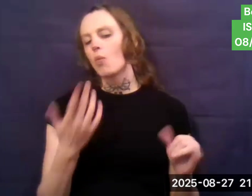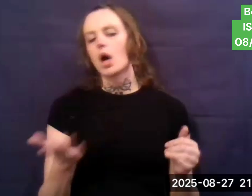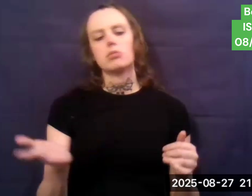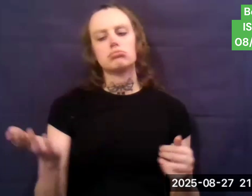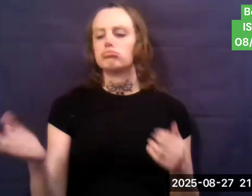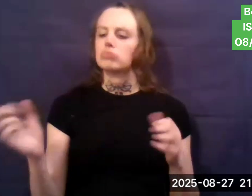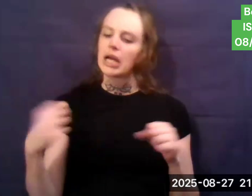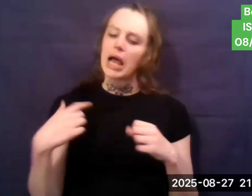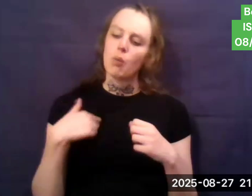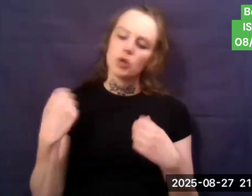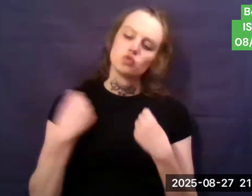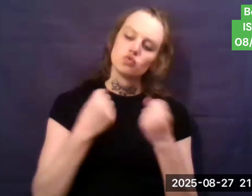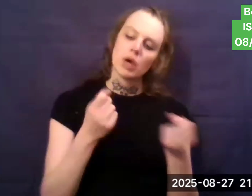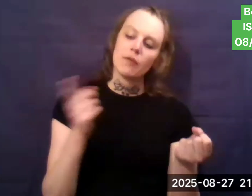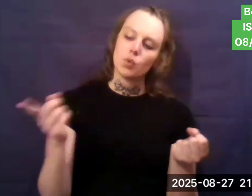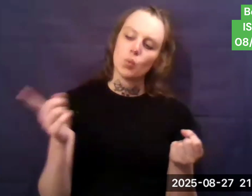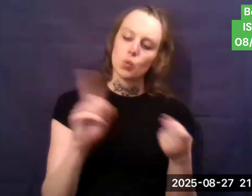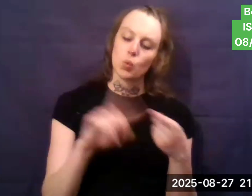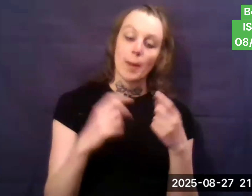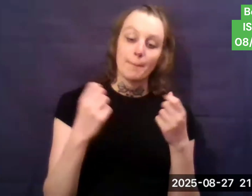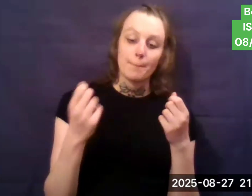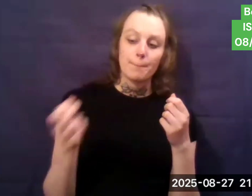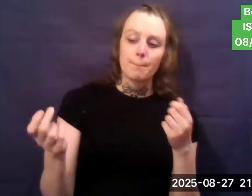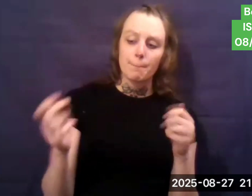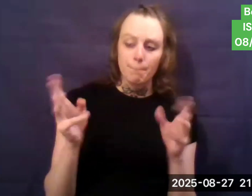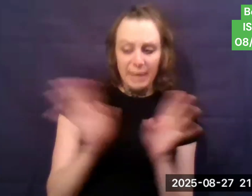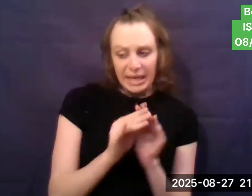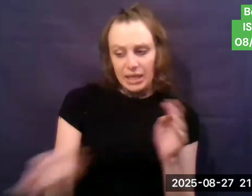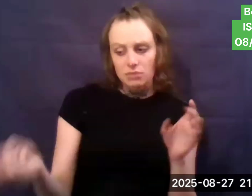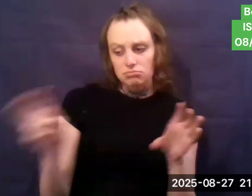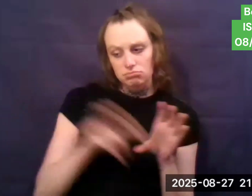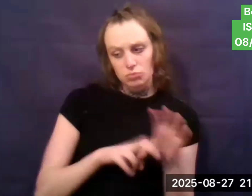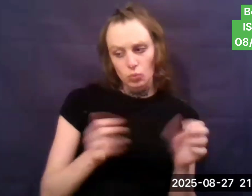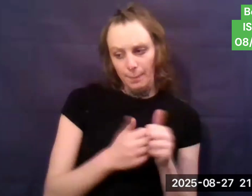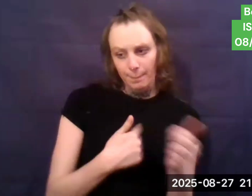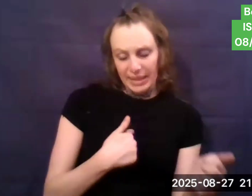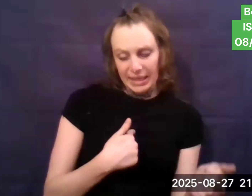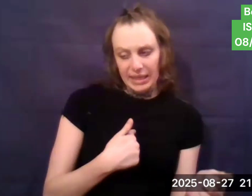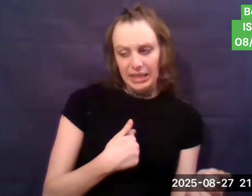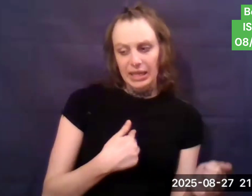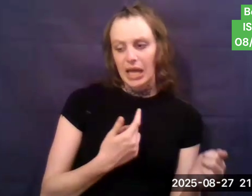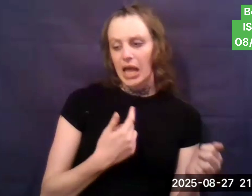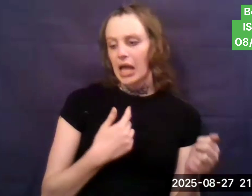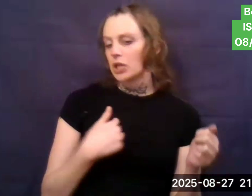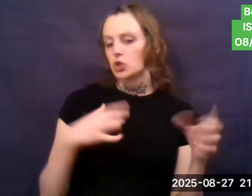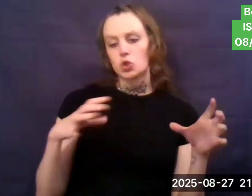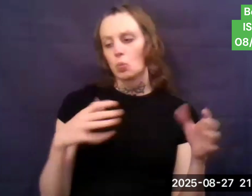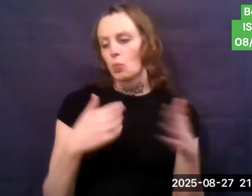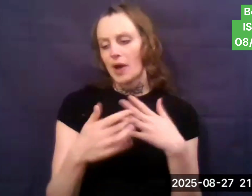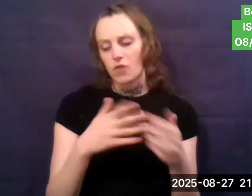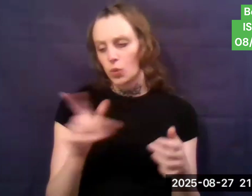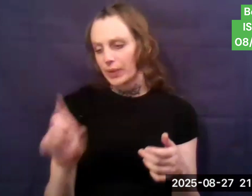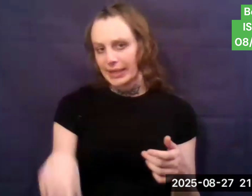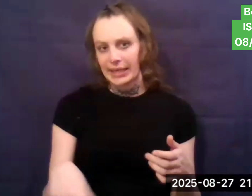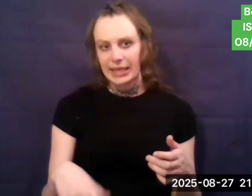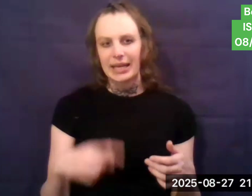up, do whatever you need me to do. I'm really bad at Zoom, so I don't know how to do like